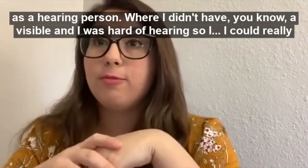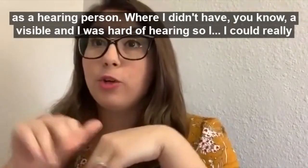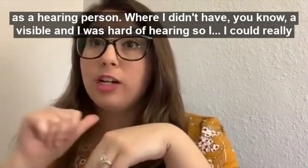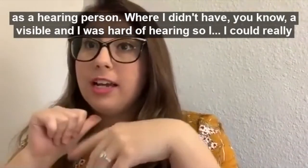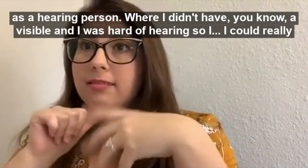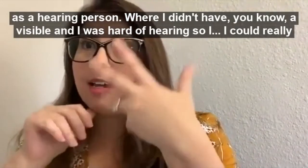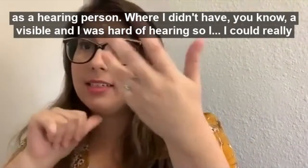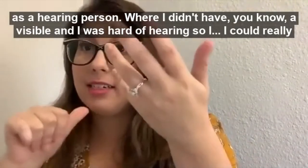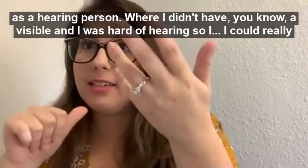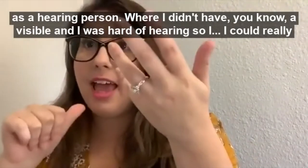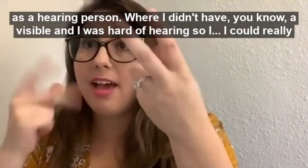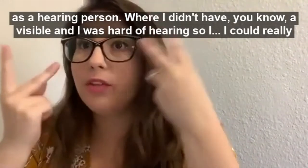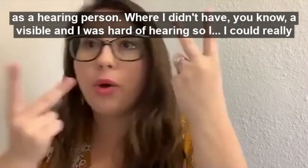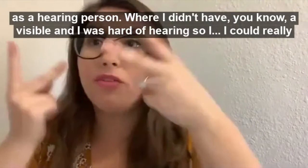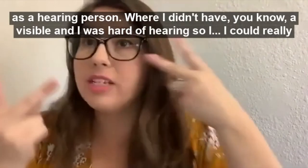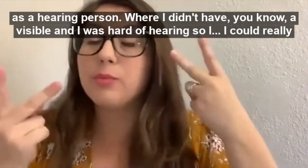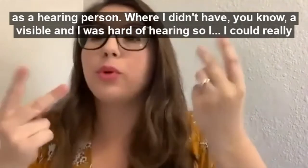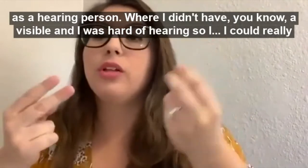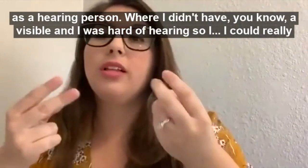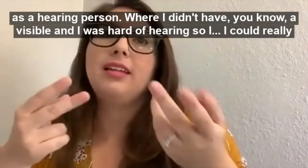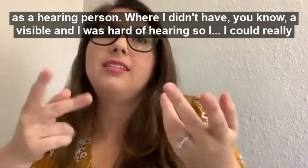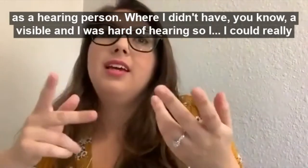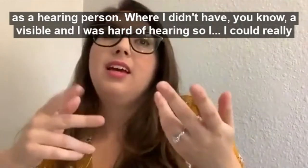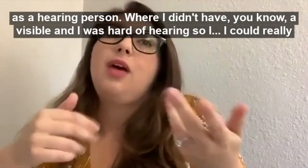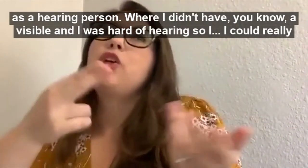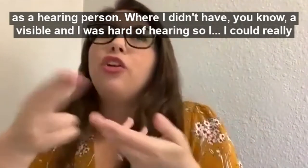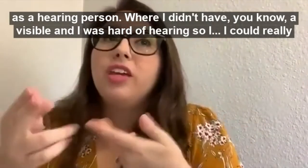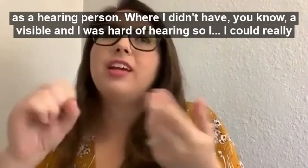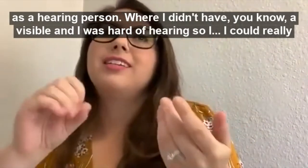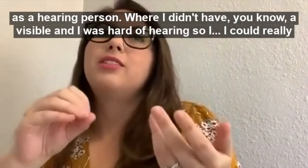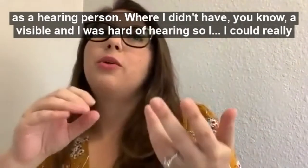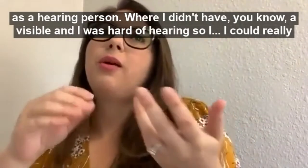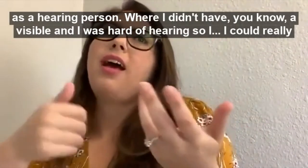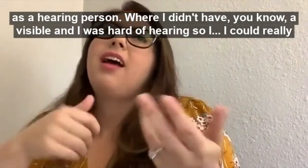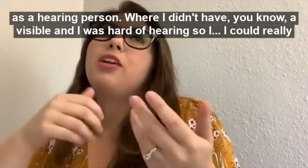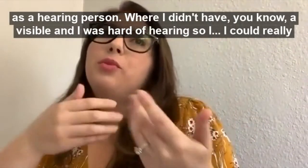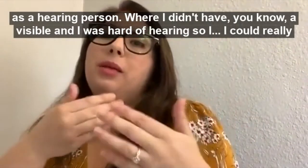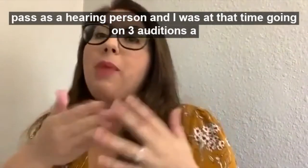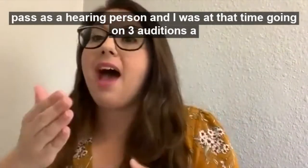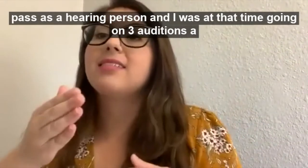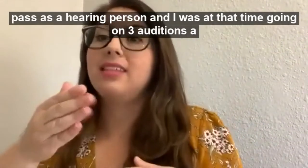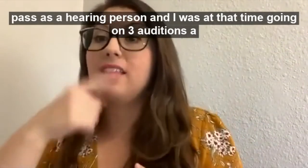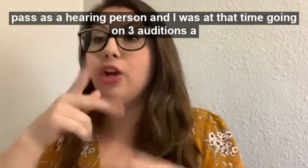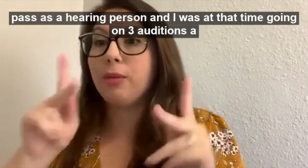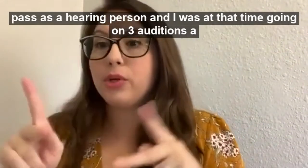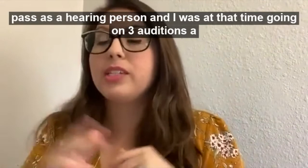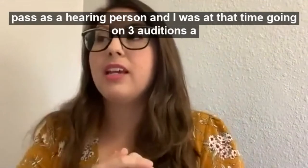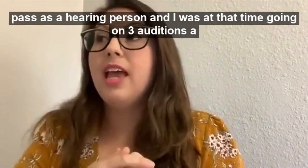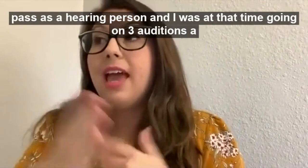where I didn't have, you know, a visible, and I was hard of hearing, so I could really pass as a hearing person. And I